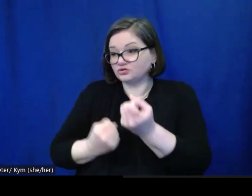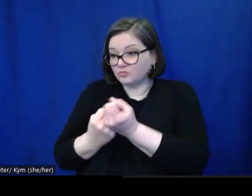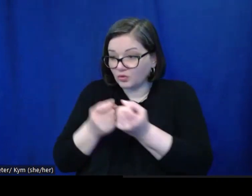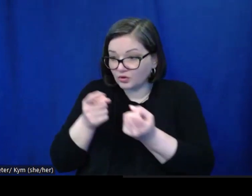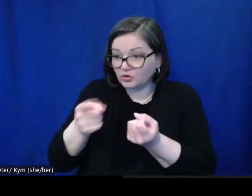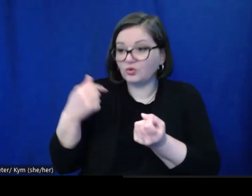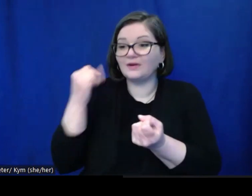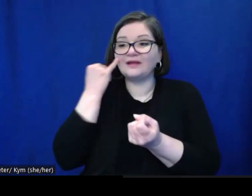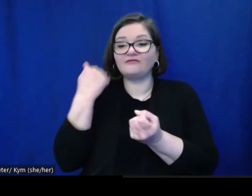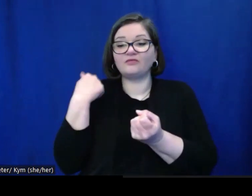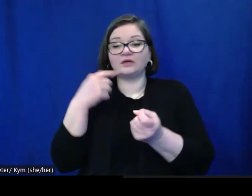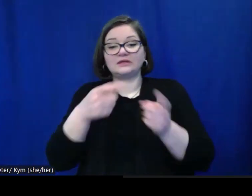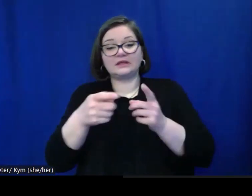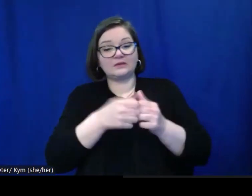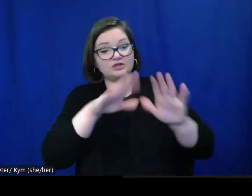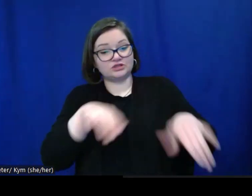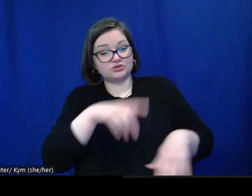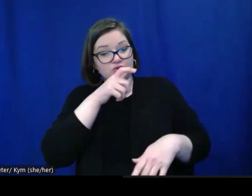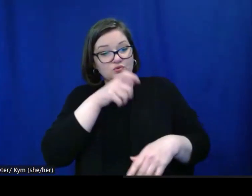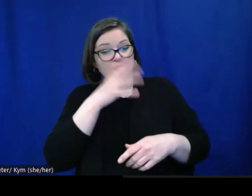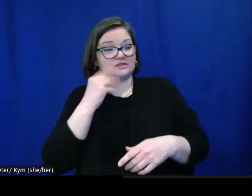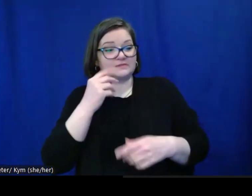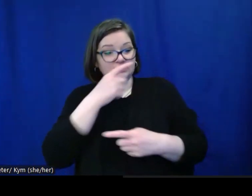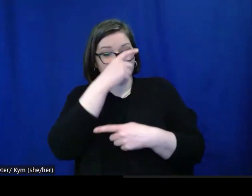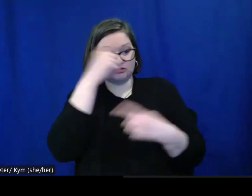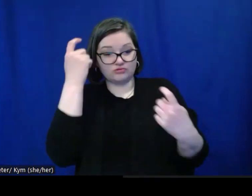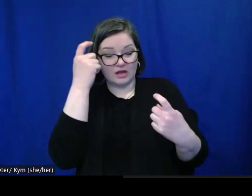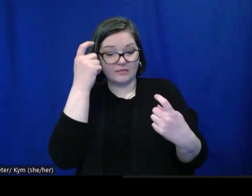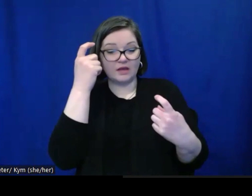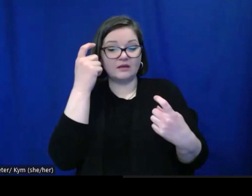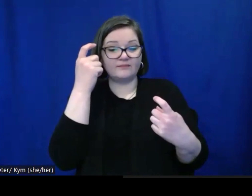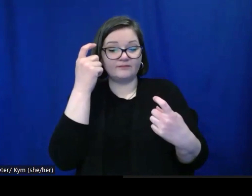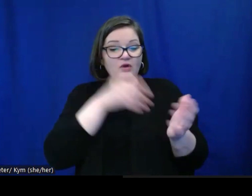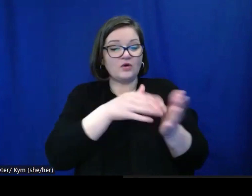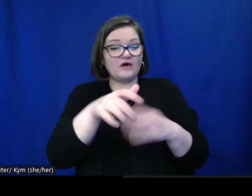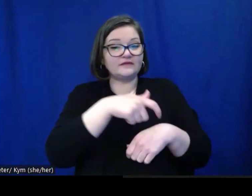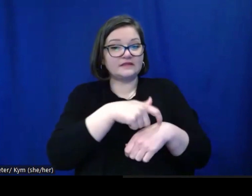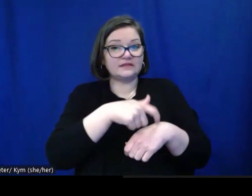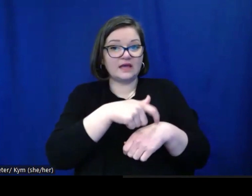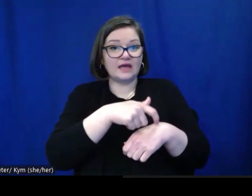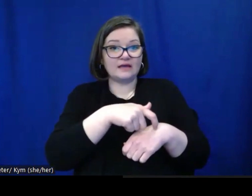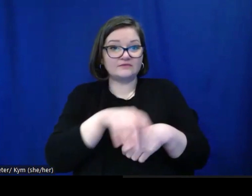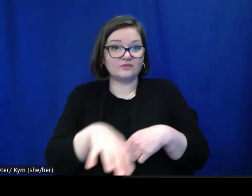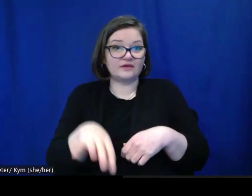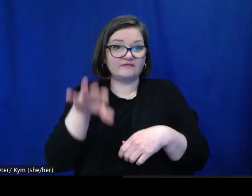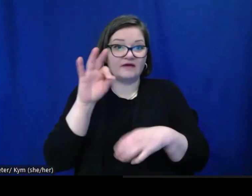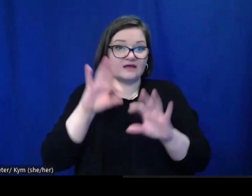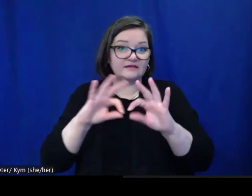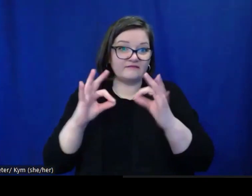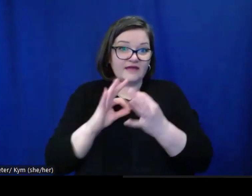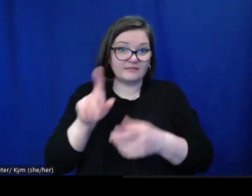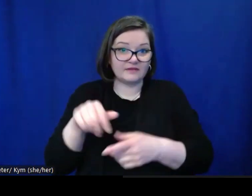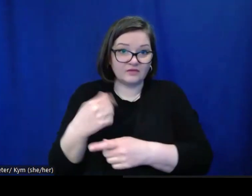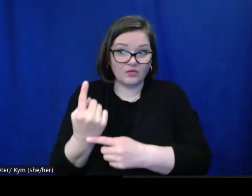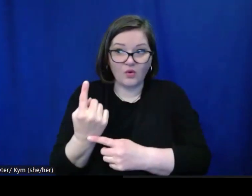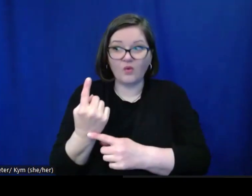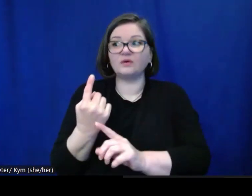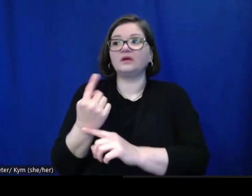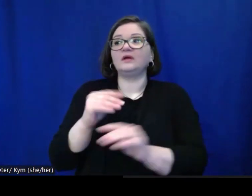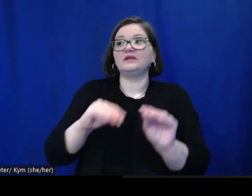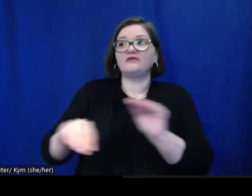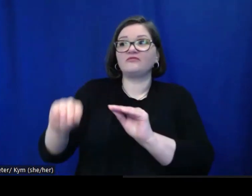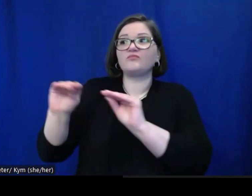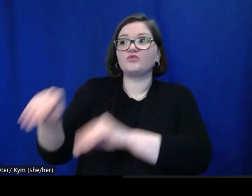are experiencing trauma, who supports? A lot of times we find that this family is alone. They've moved multiple times and there's very